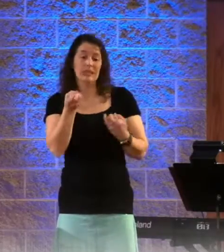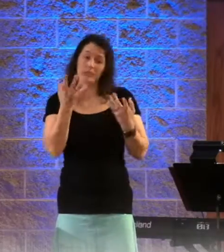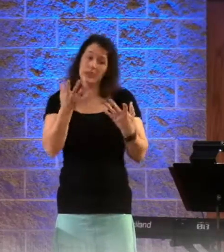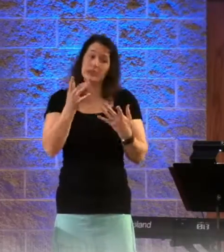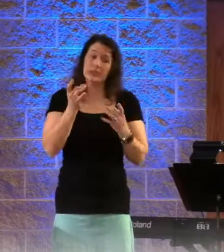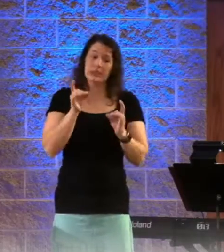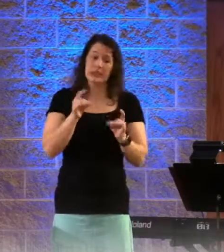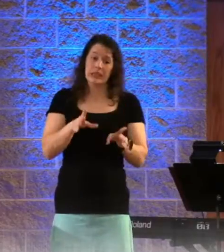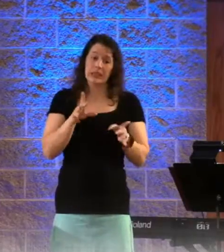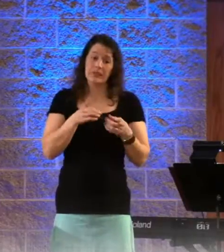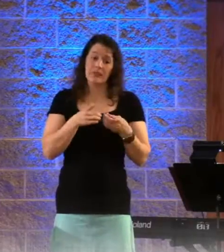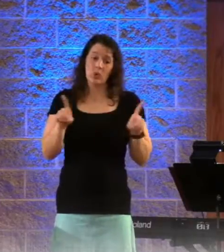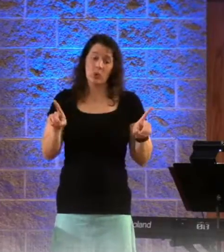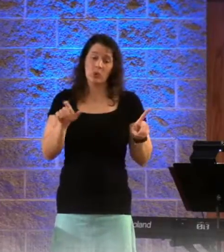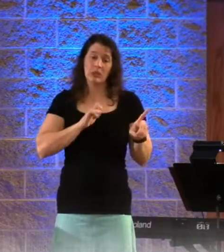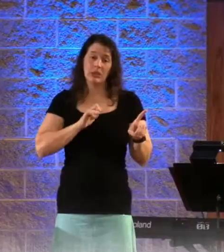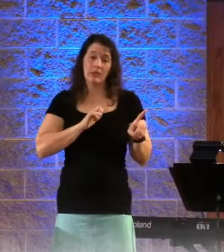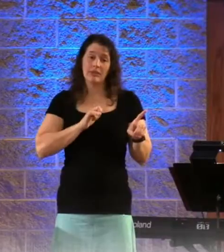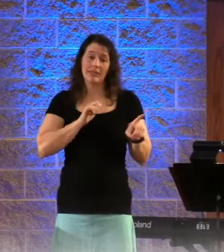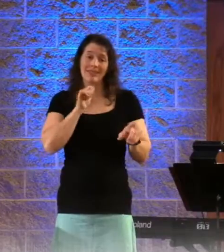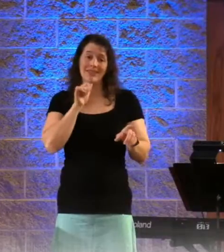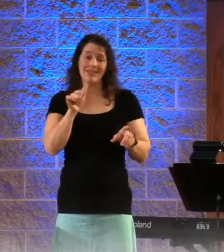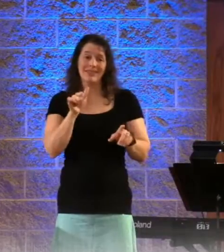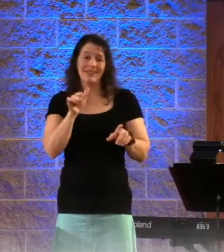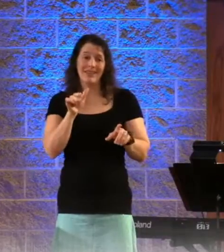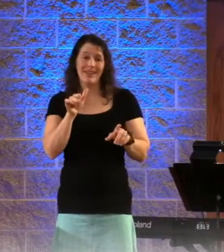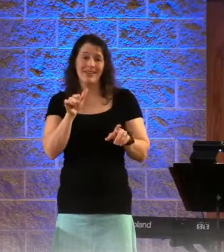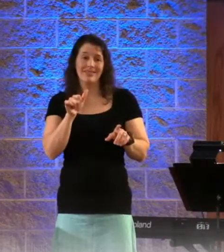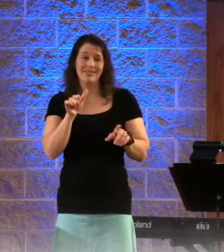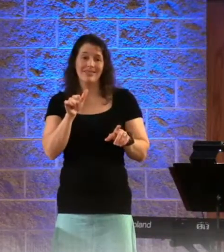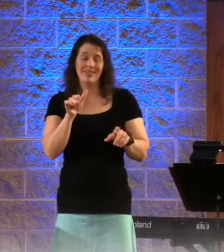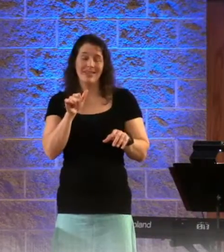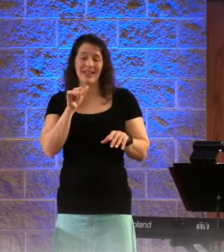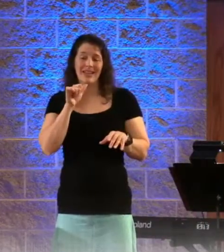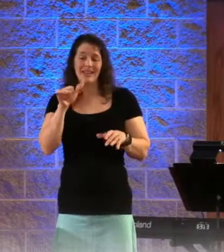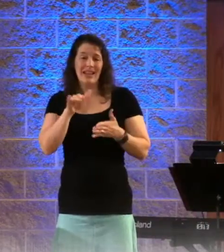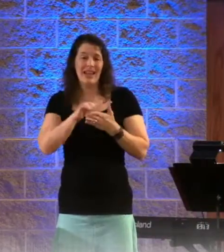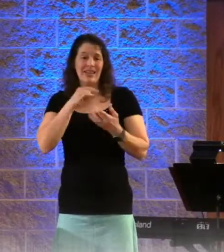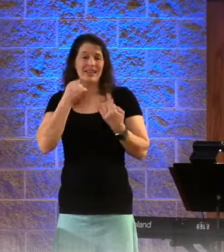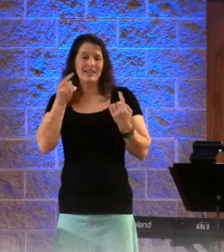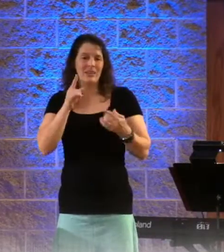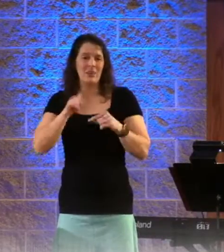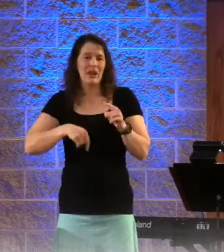hate divorce, it's not. It's not the unpardonable sin.